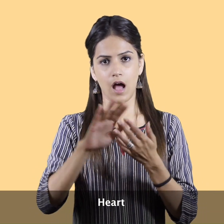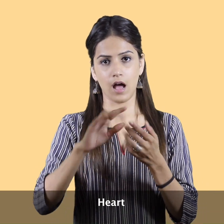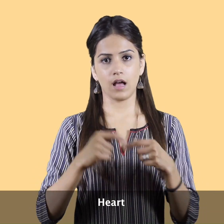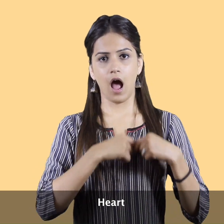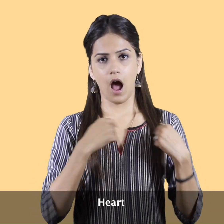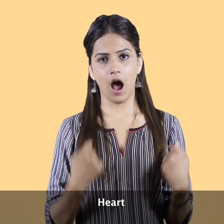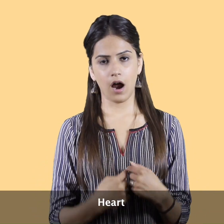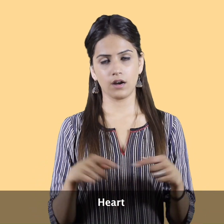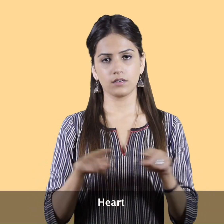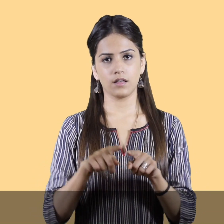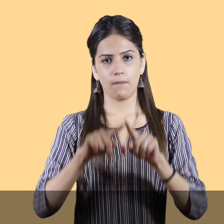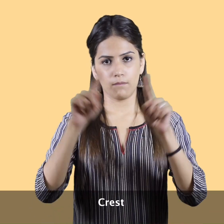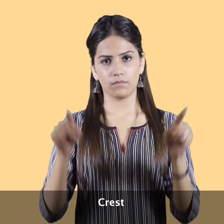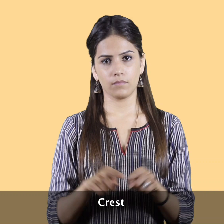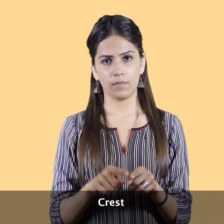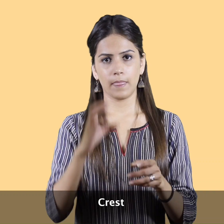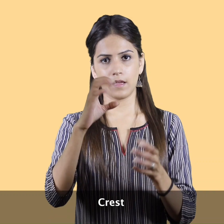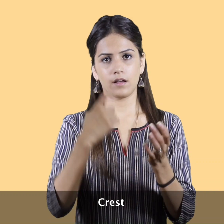heart, crest,